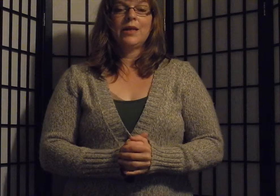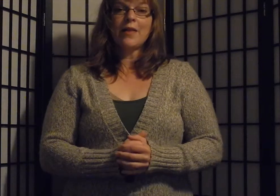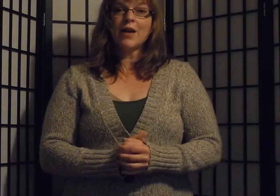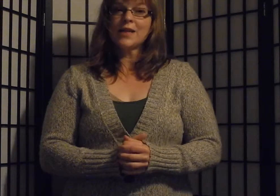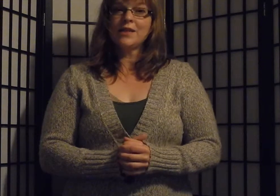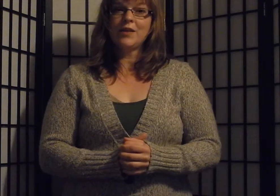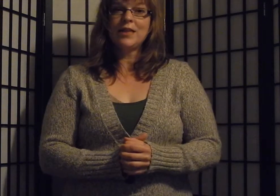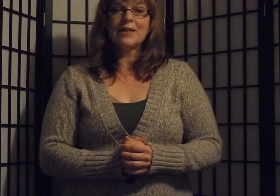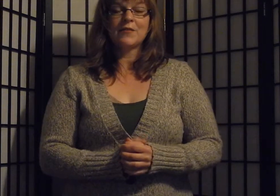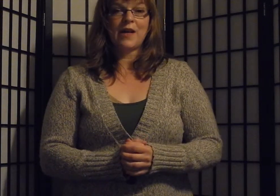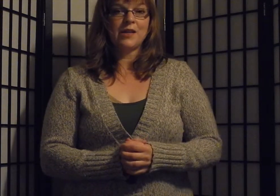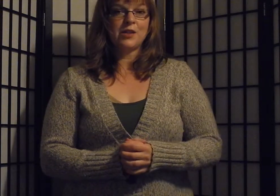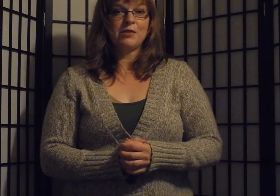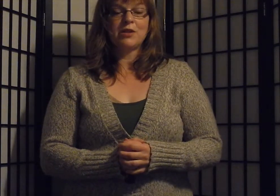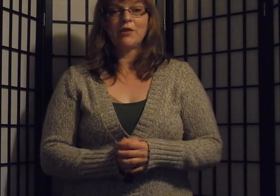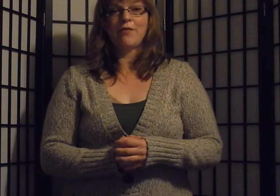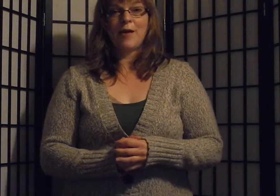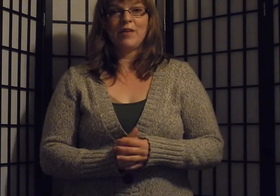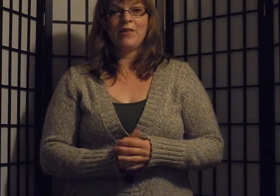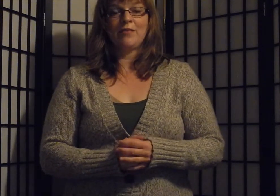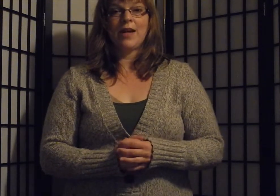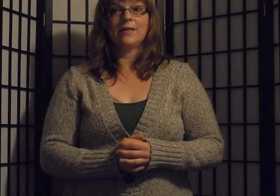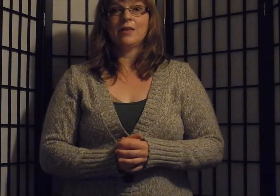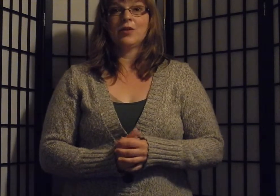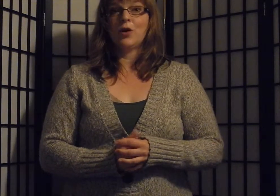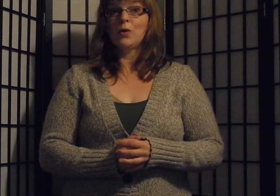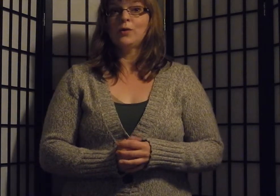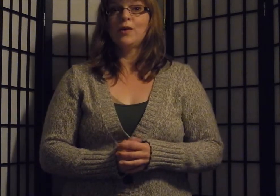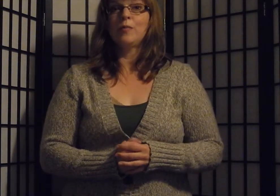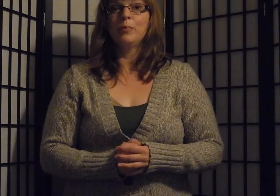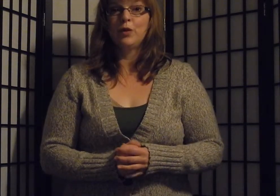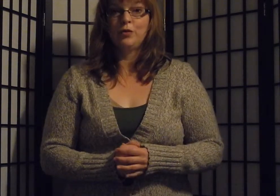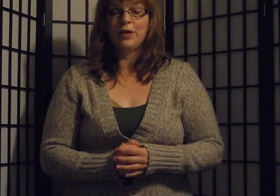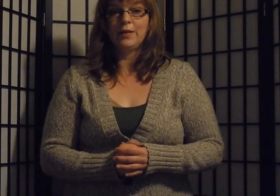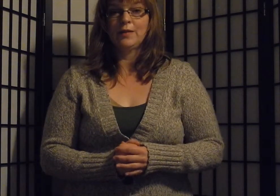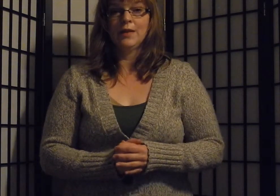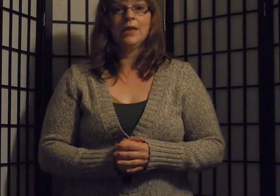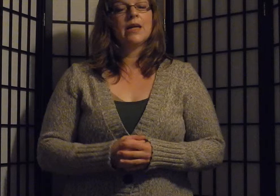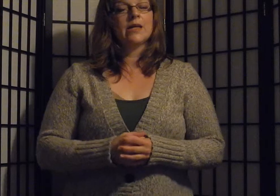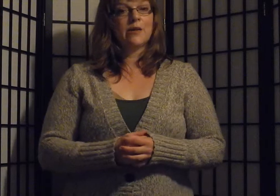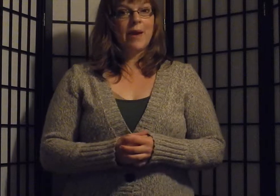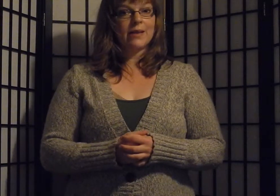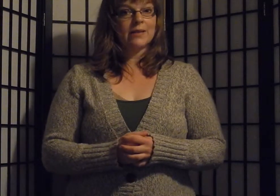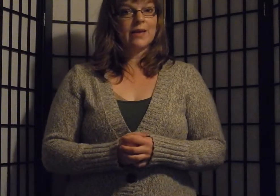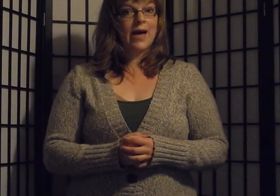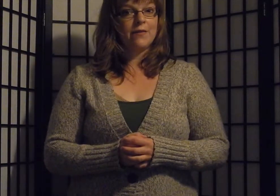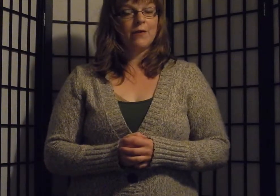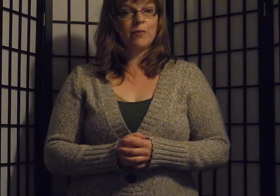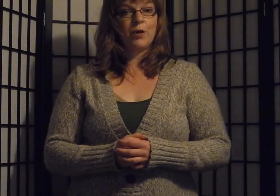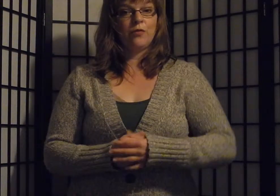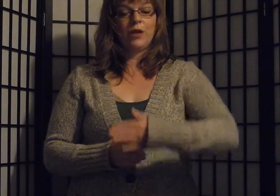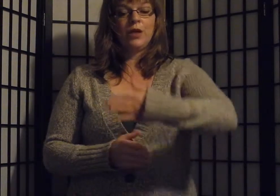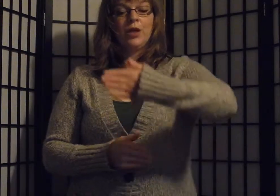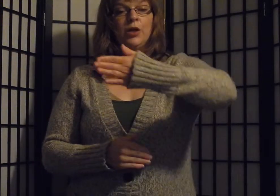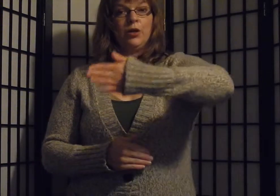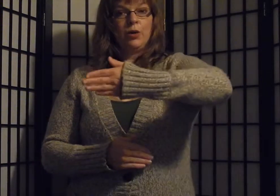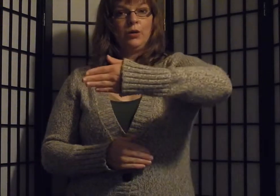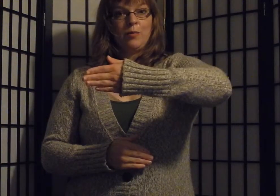Another activity that's fun to do with your family and friends is to go see the movies. To make the sign for movie, you hold up